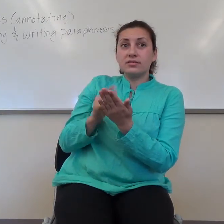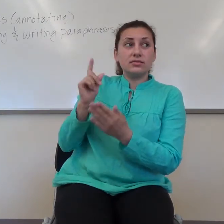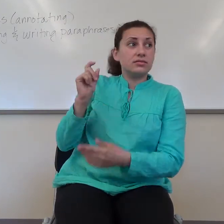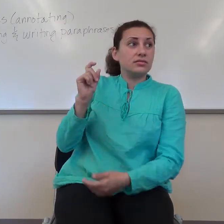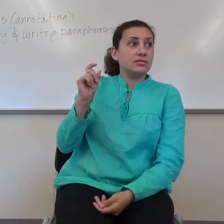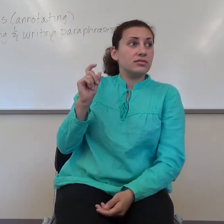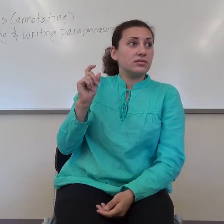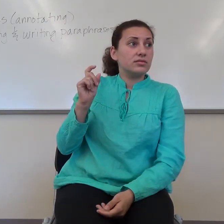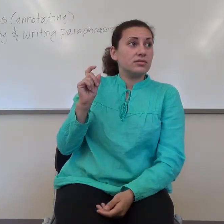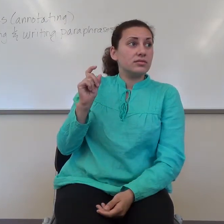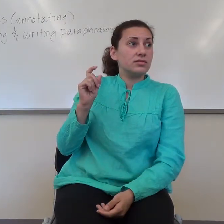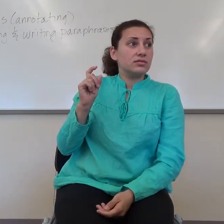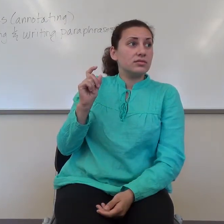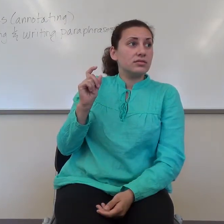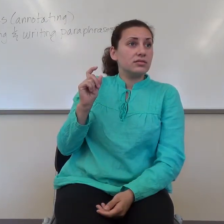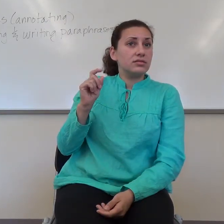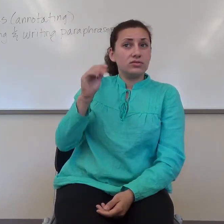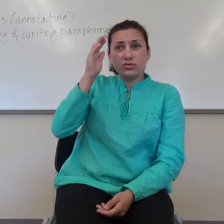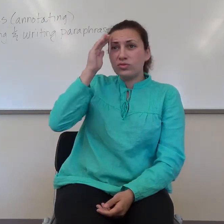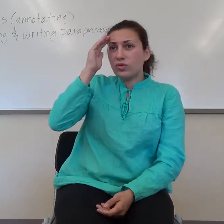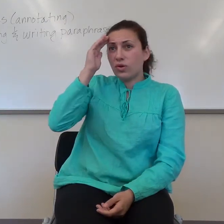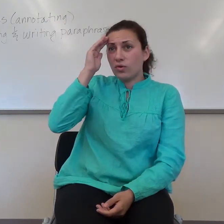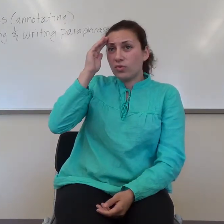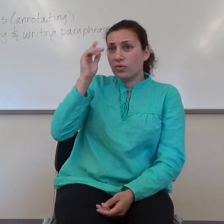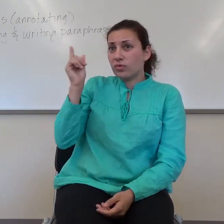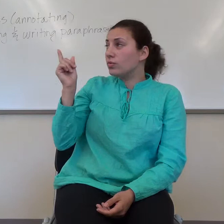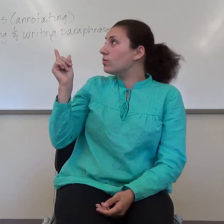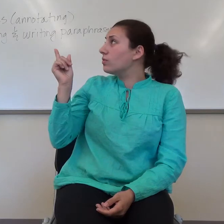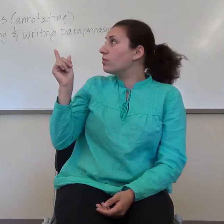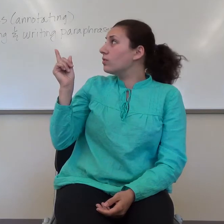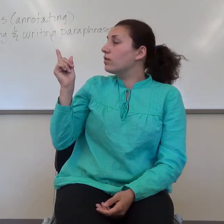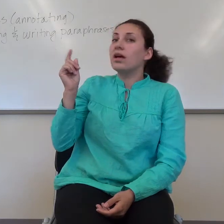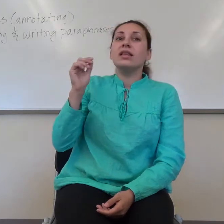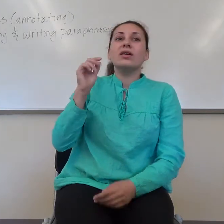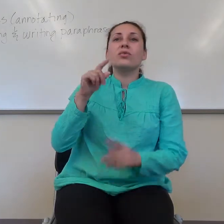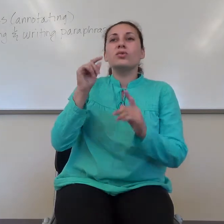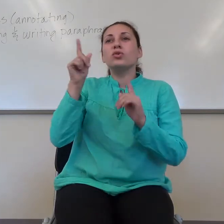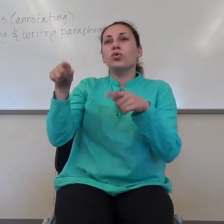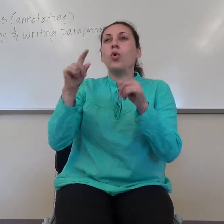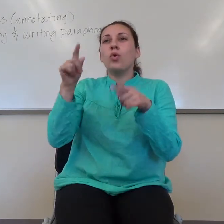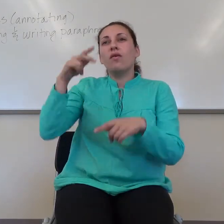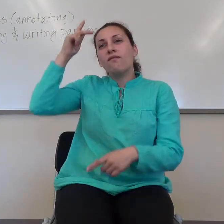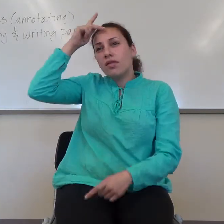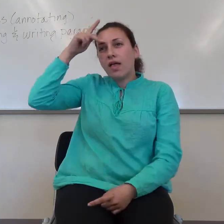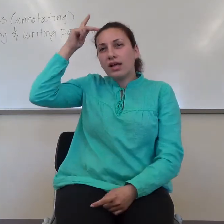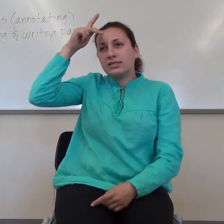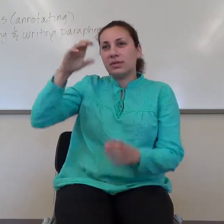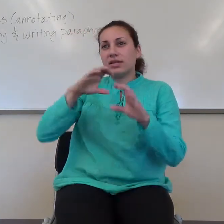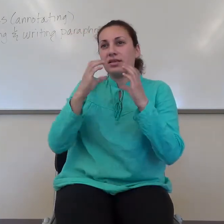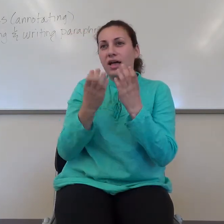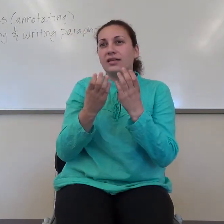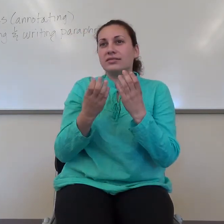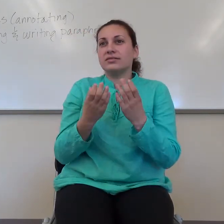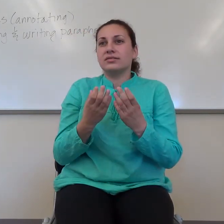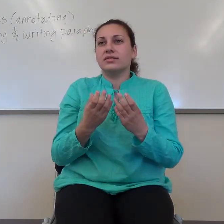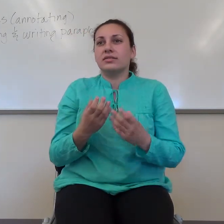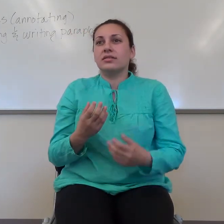you will learn about when you get into philosophy classes and humanities classes. Anybody know that